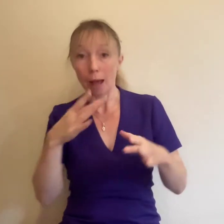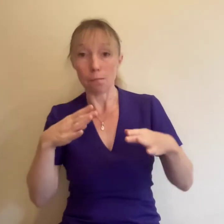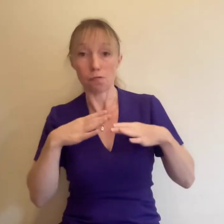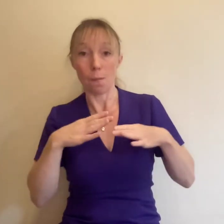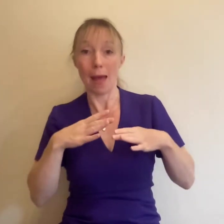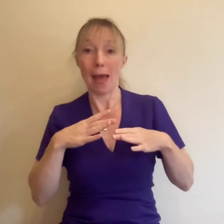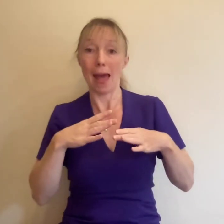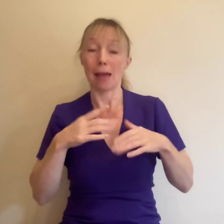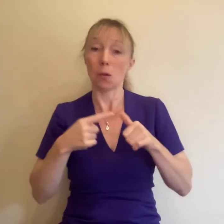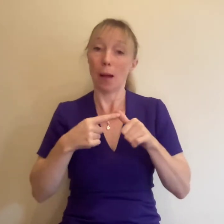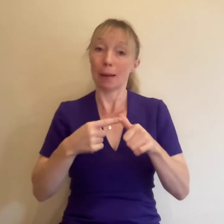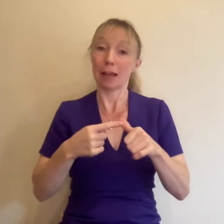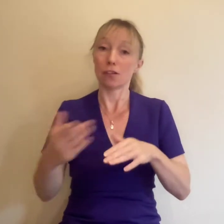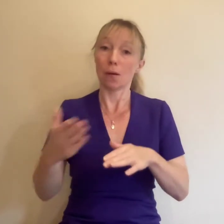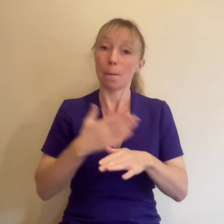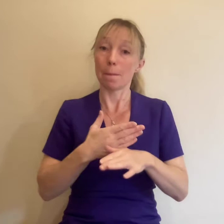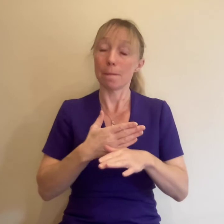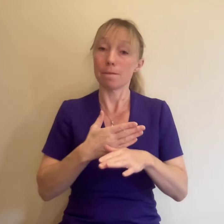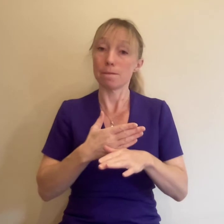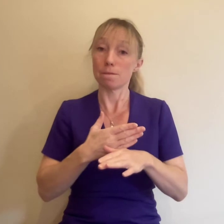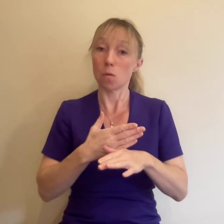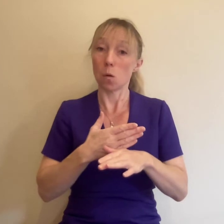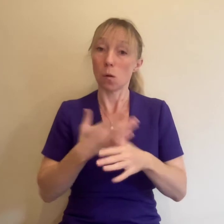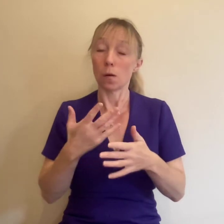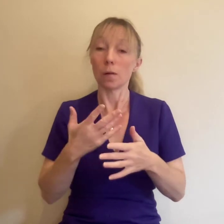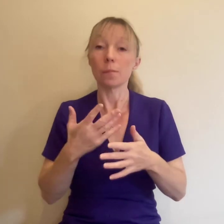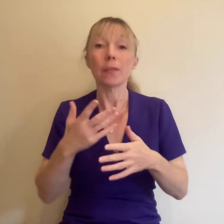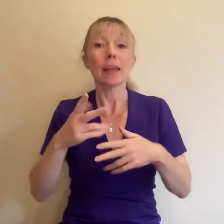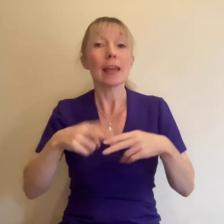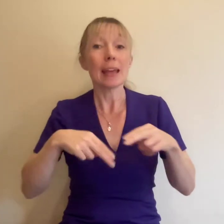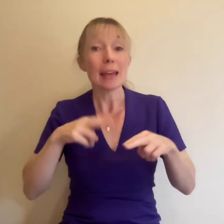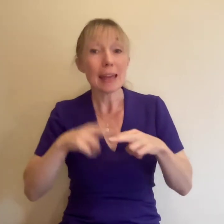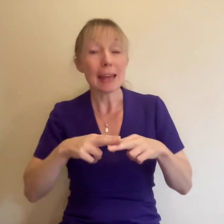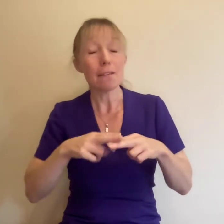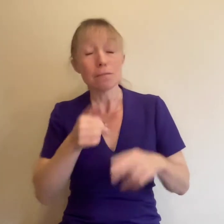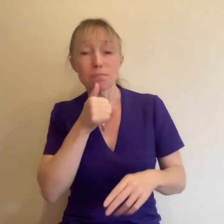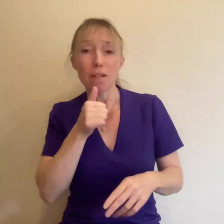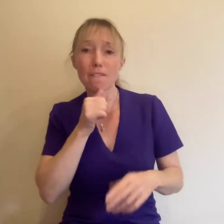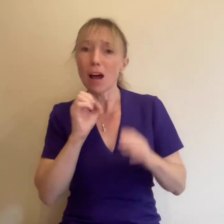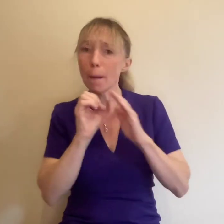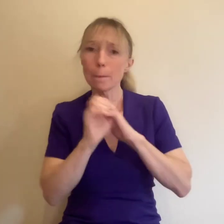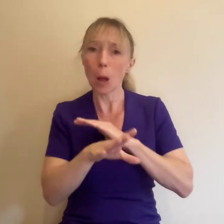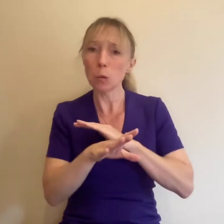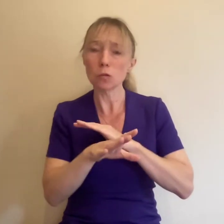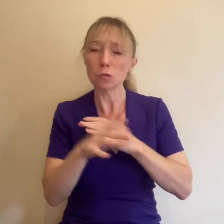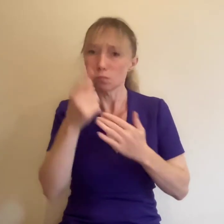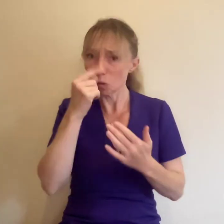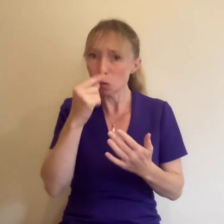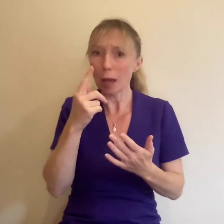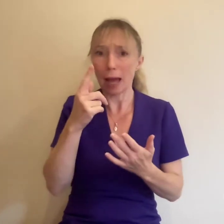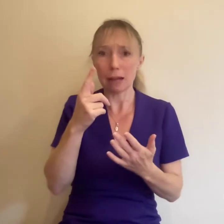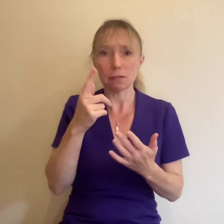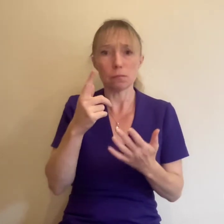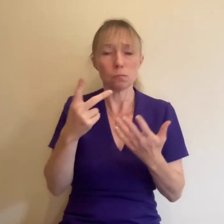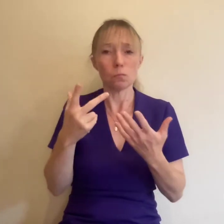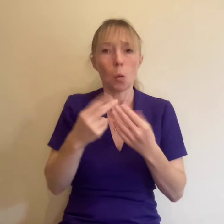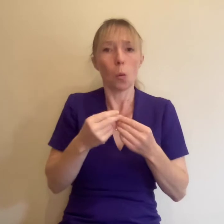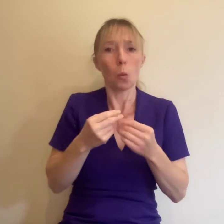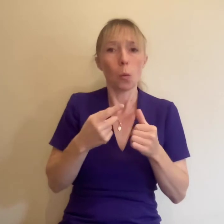entering. If you prefer to post your entry, you can post your writing extract with the entry form, which can be downloaded